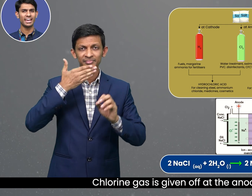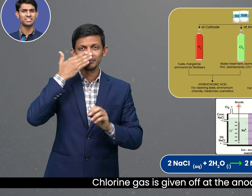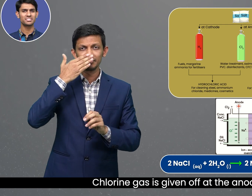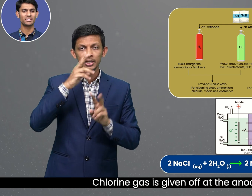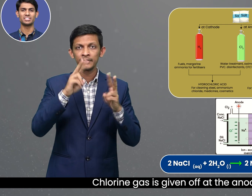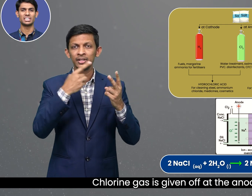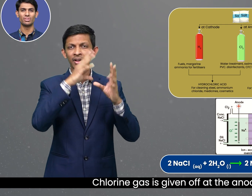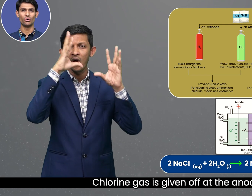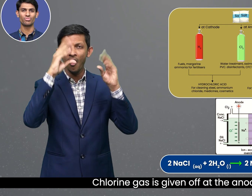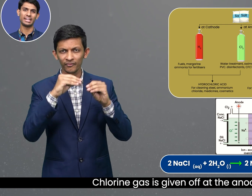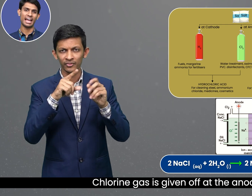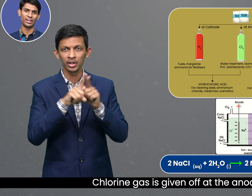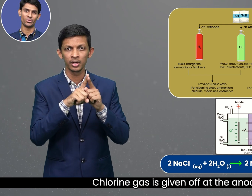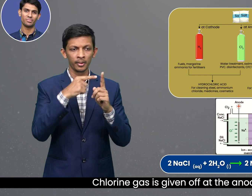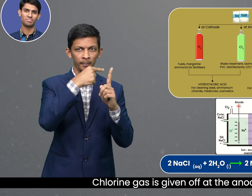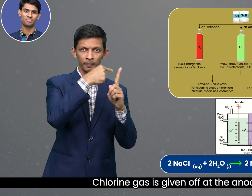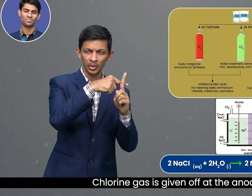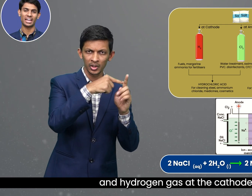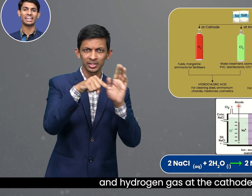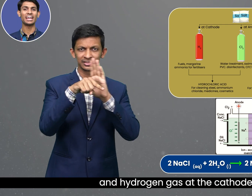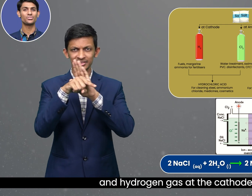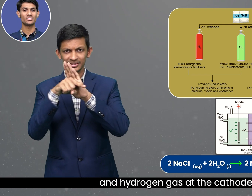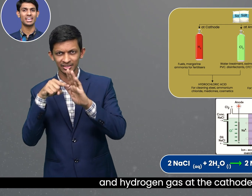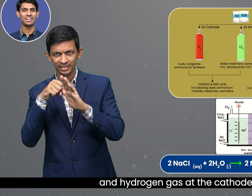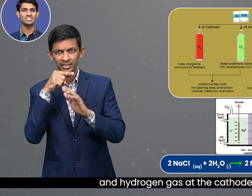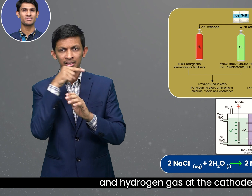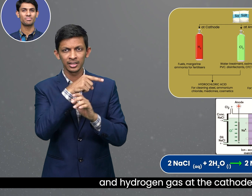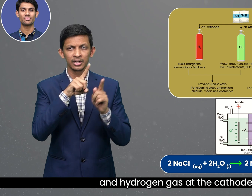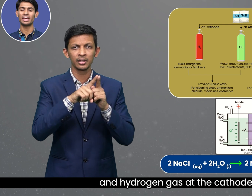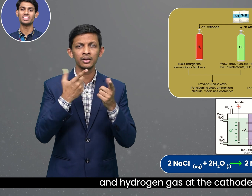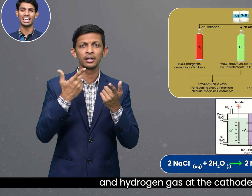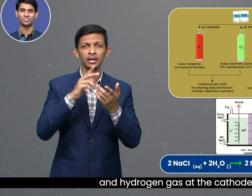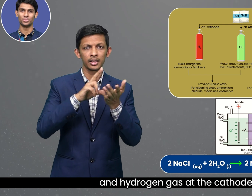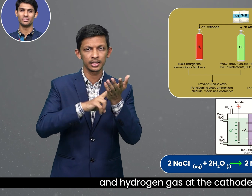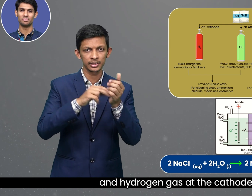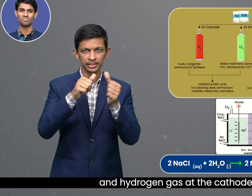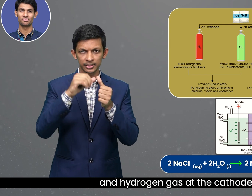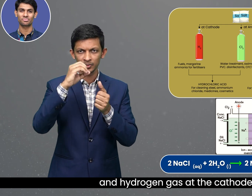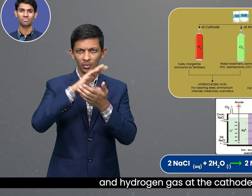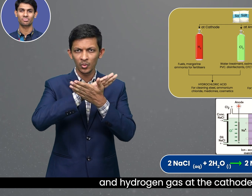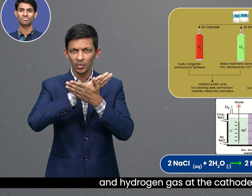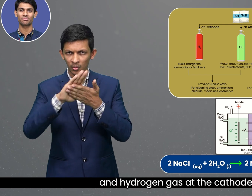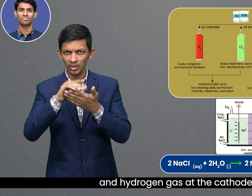Chlorine gas is given off at anode and hydrogen gas at the cathode.